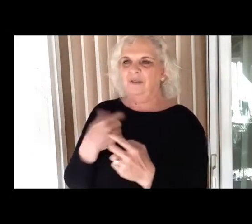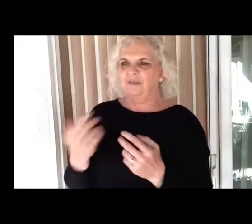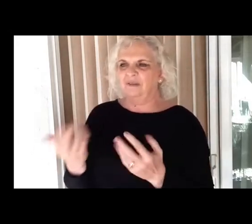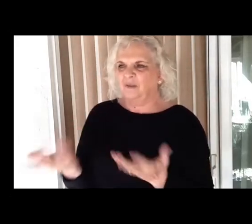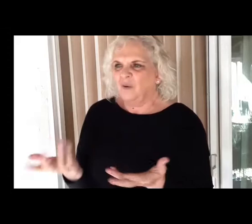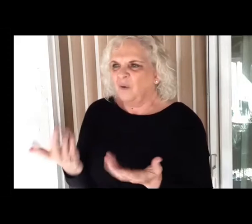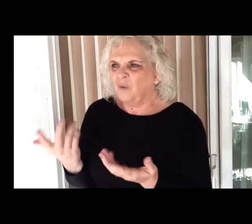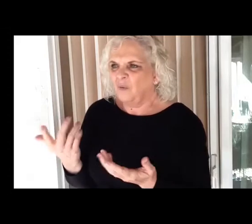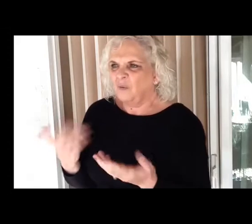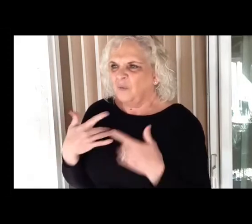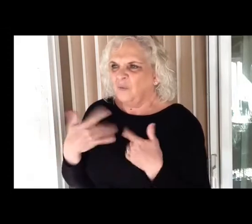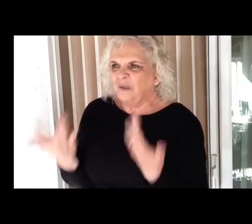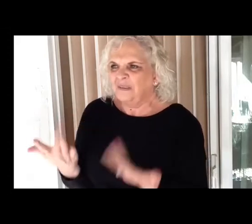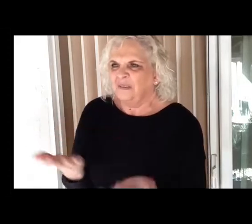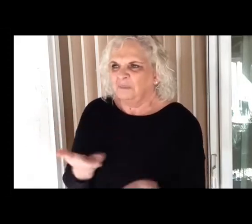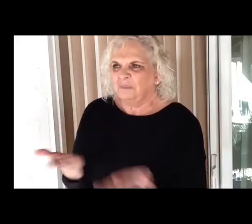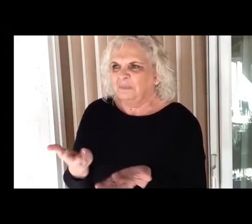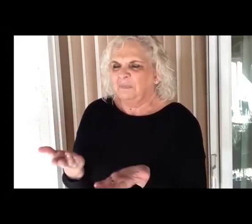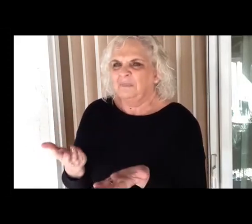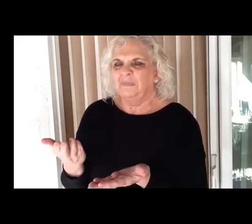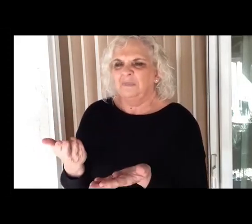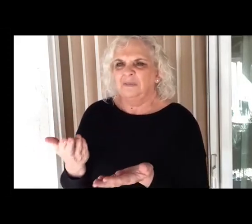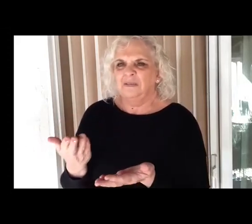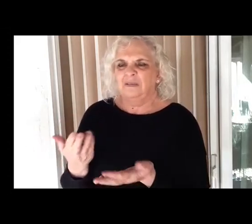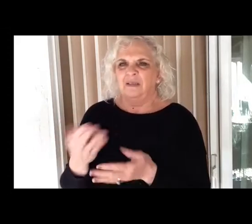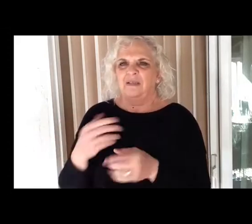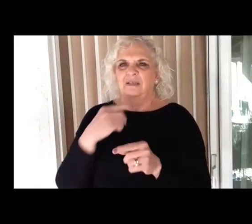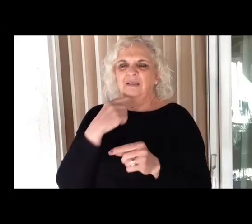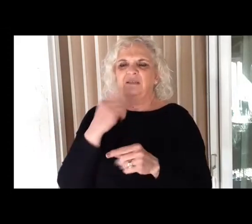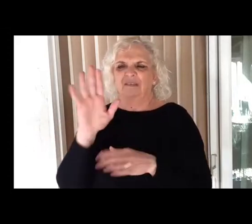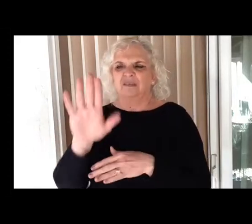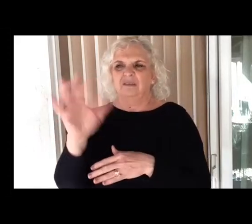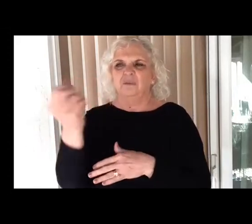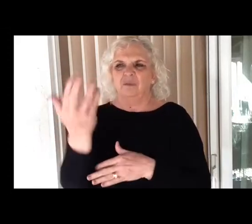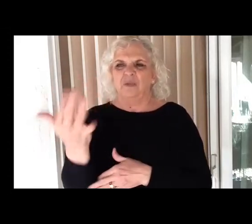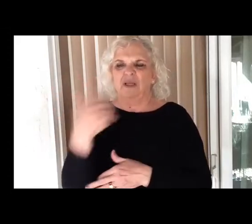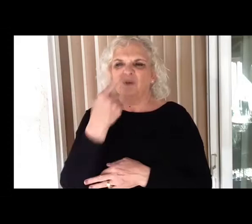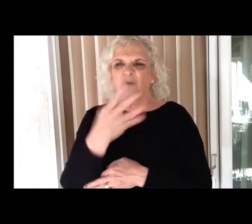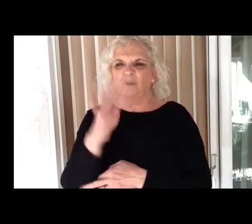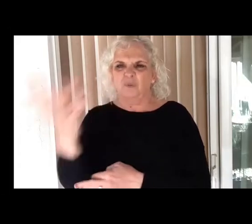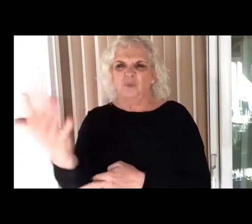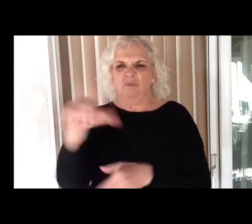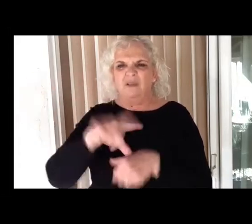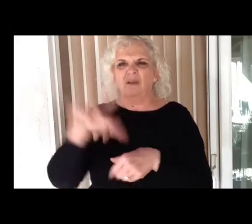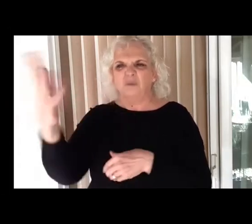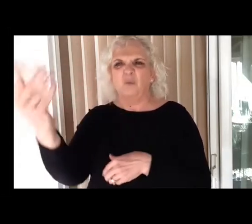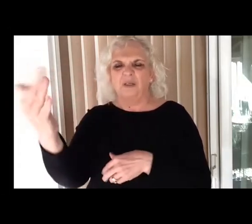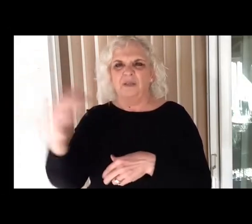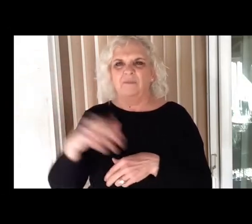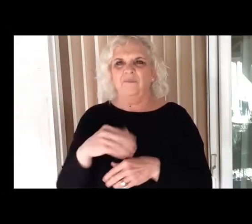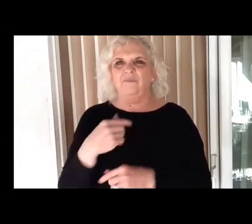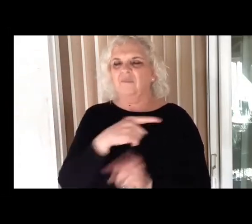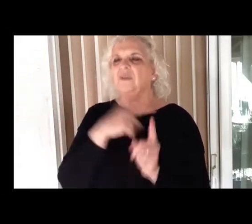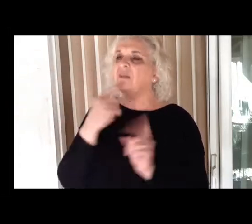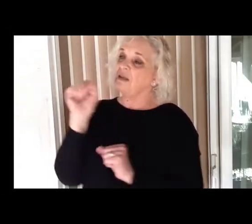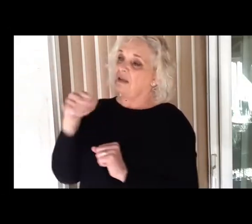on? And I said, "I'll tell you later." And she came out and she says, "Yeah, we can sell